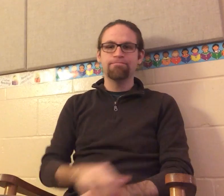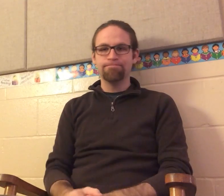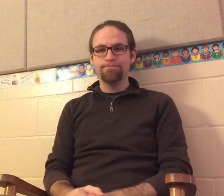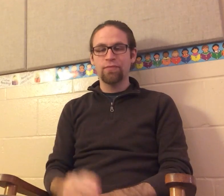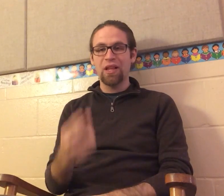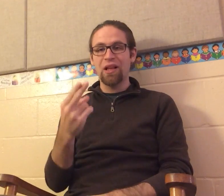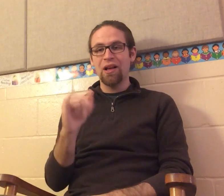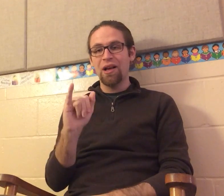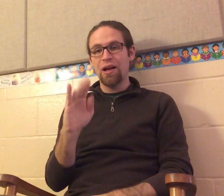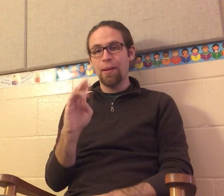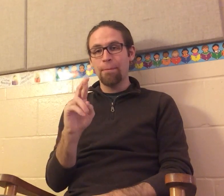Hibernation is a kind of deep sleep.